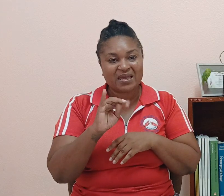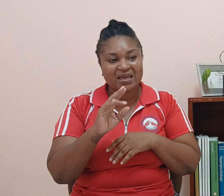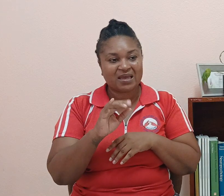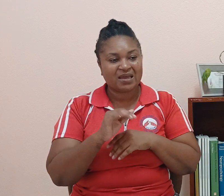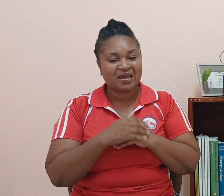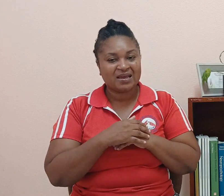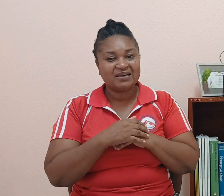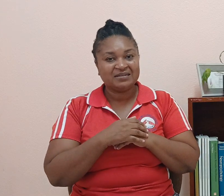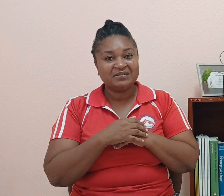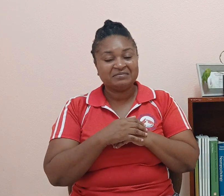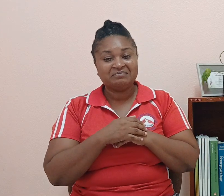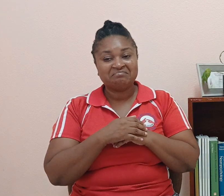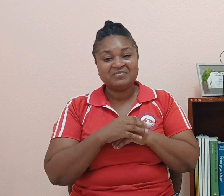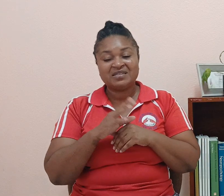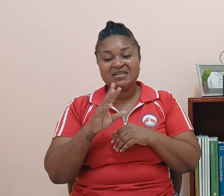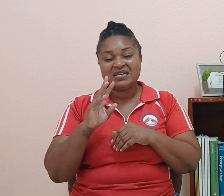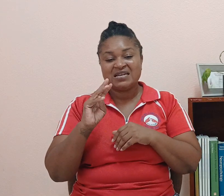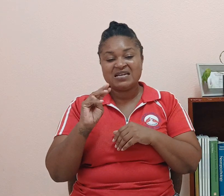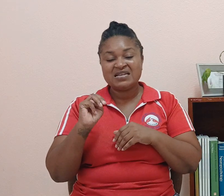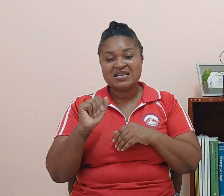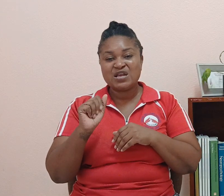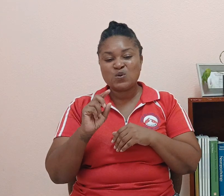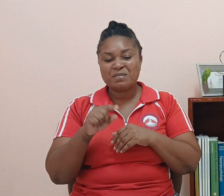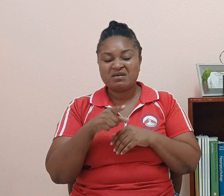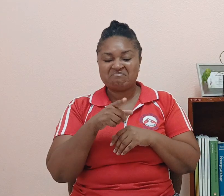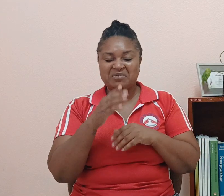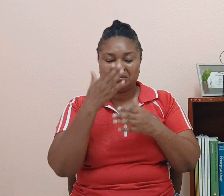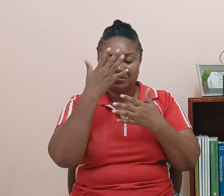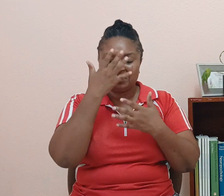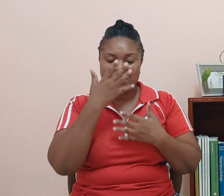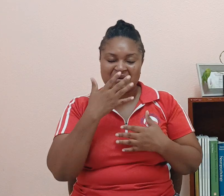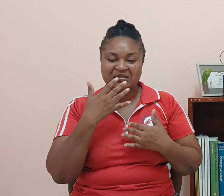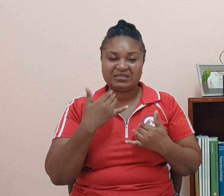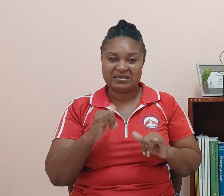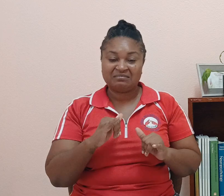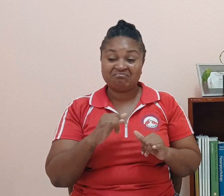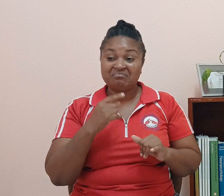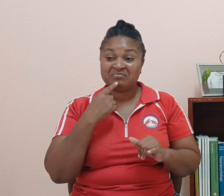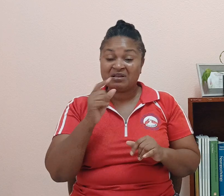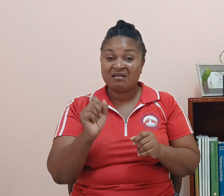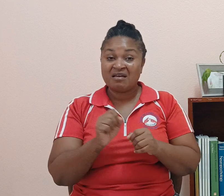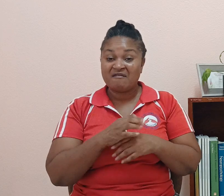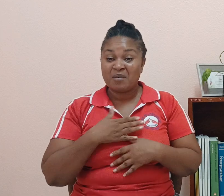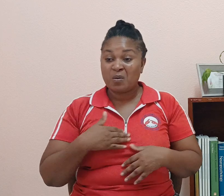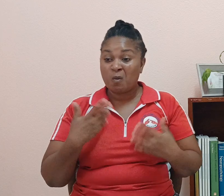Naomi was still sad, and she told everyone what had happened to her.